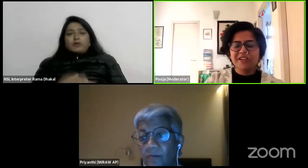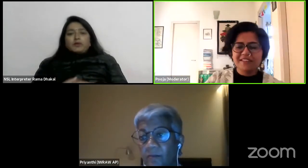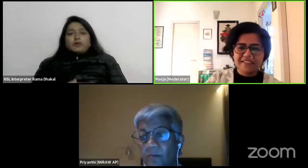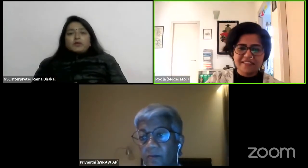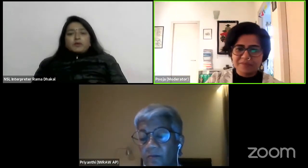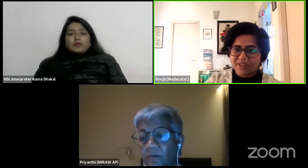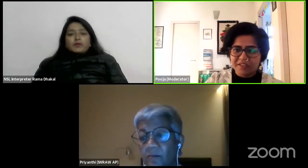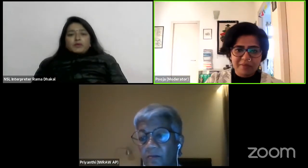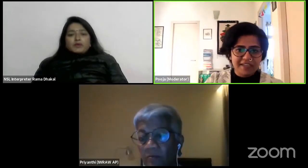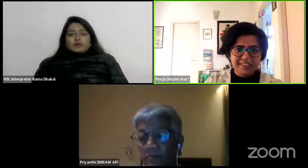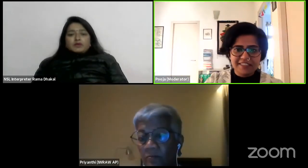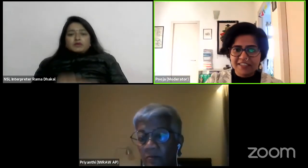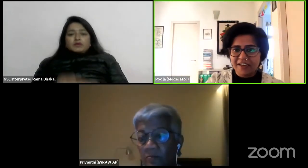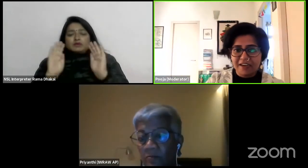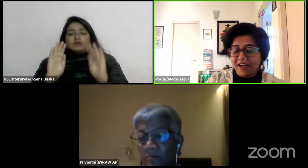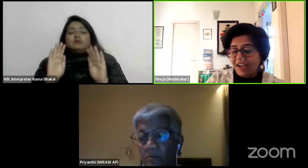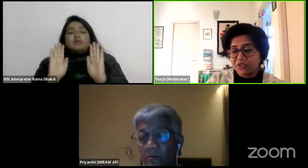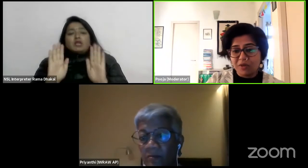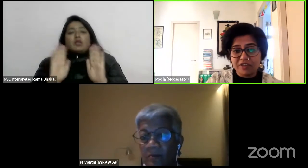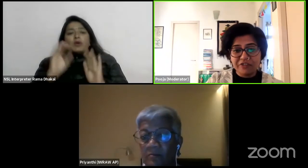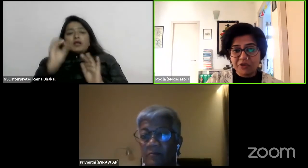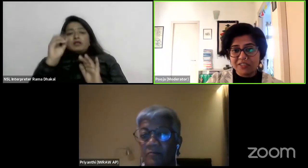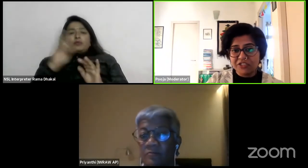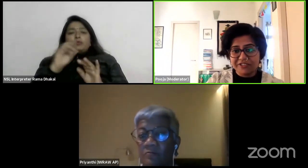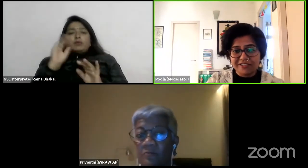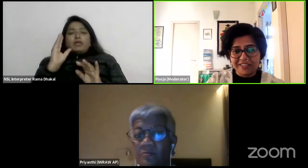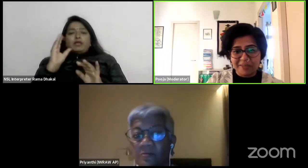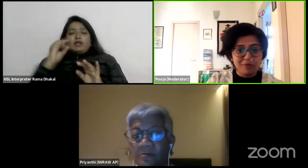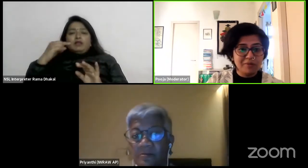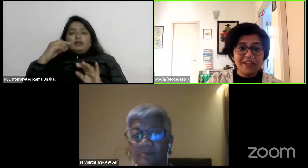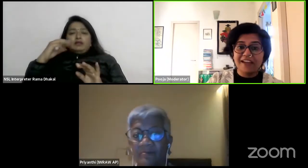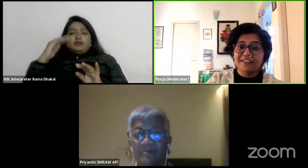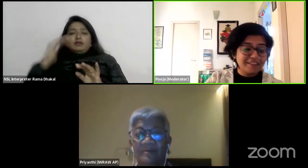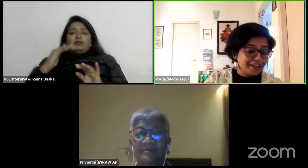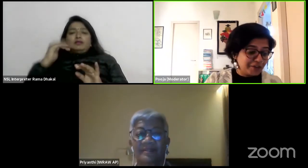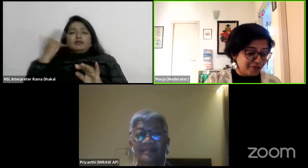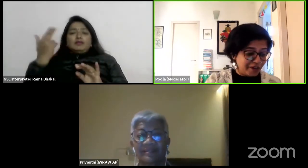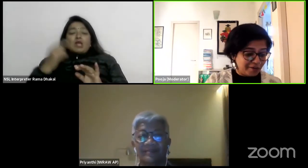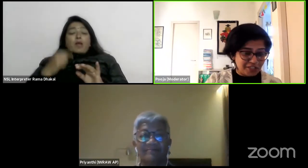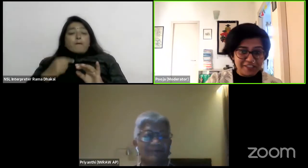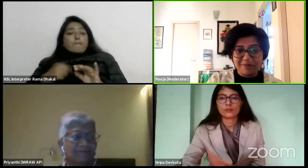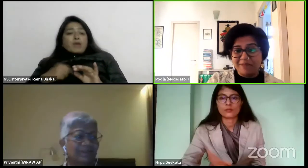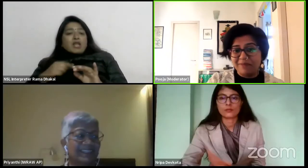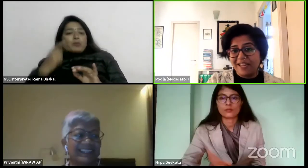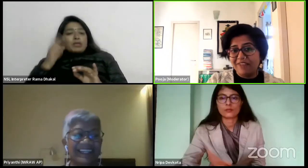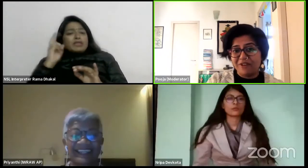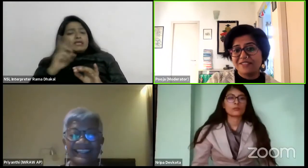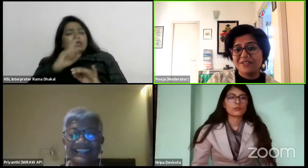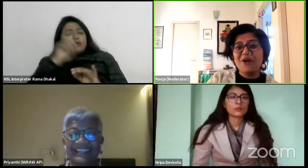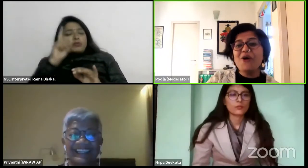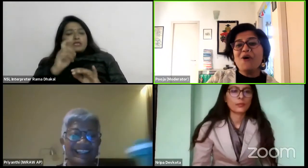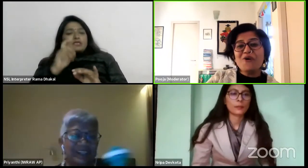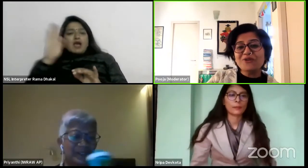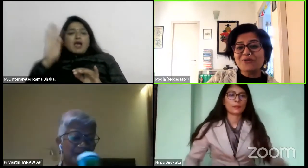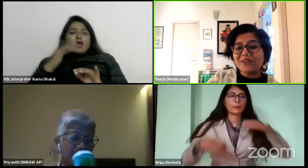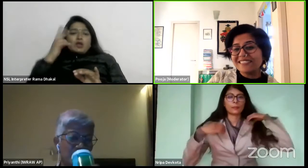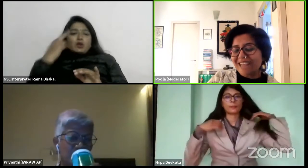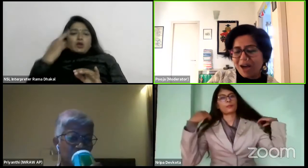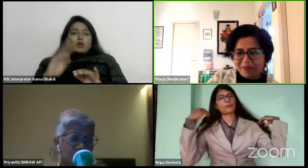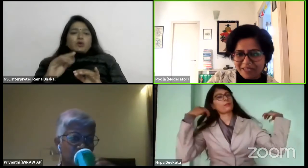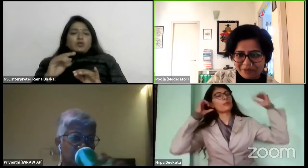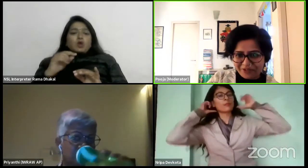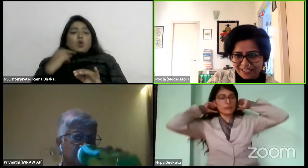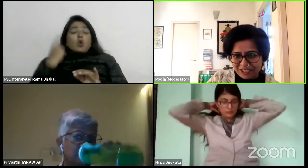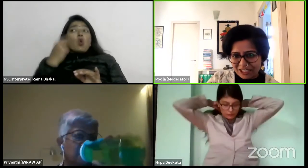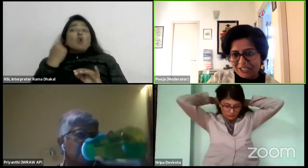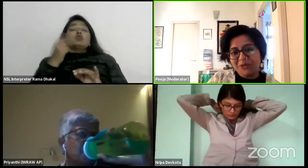Thank you, Priyanti. And Priyanti asked one of the questions that I probably had. And then thank you very much. I think it made my life as whose voices